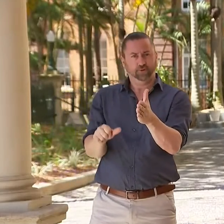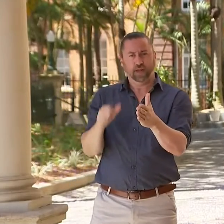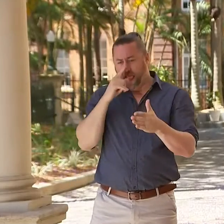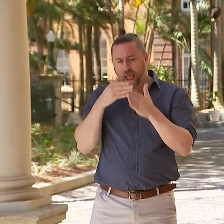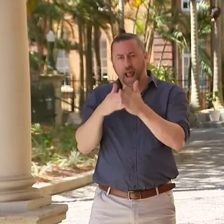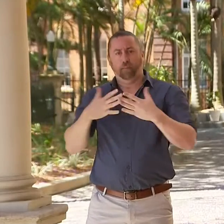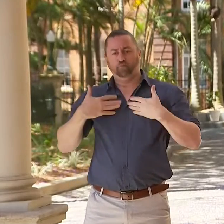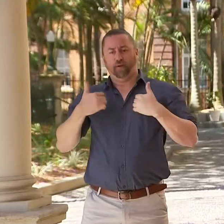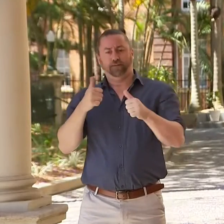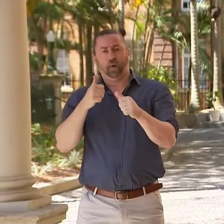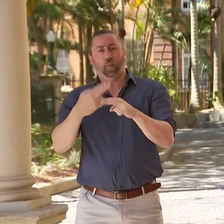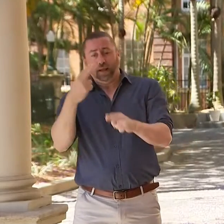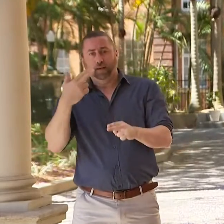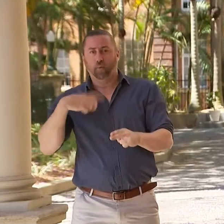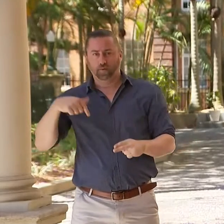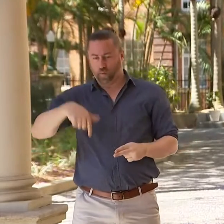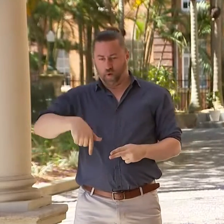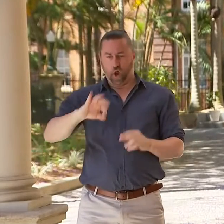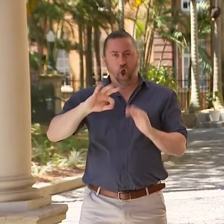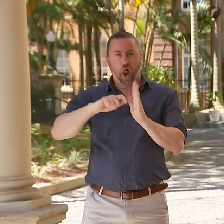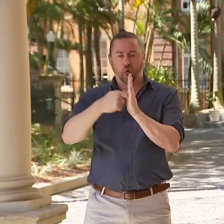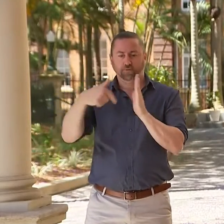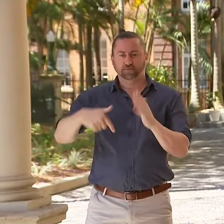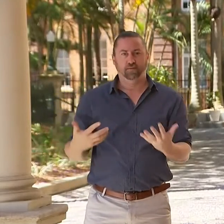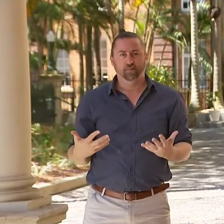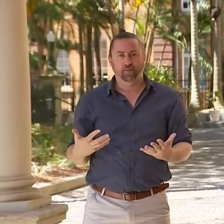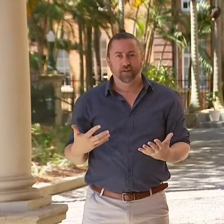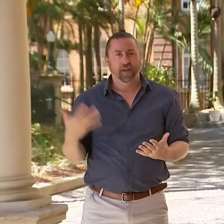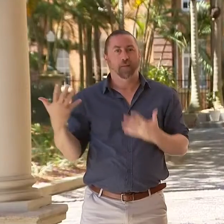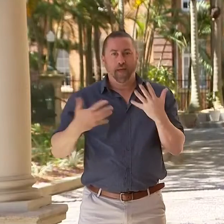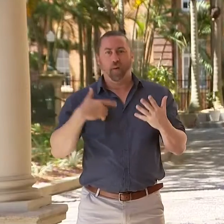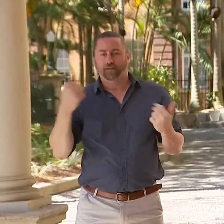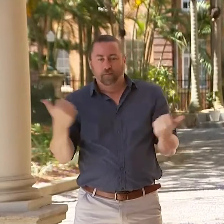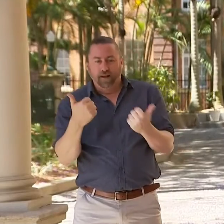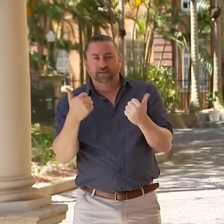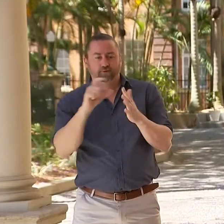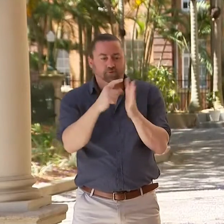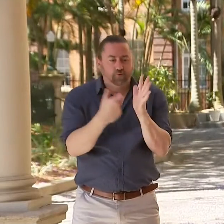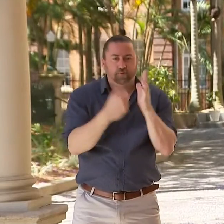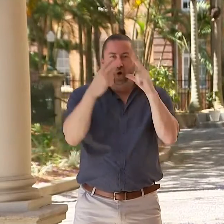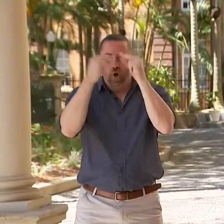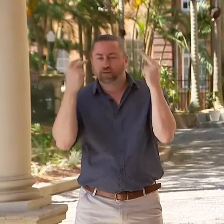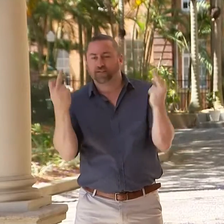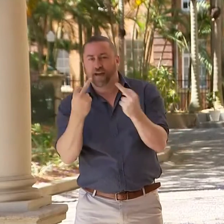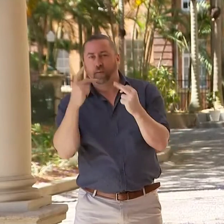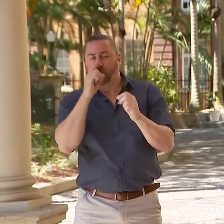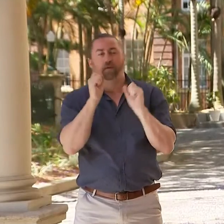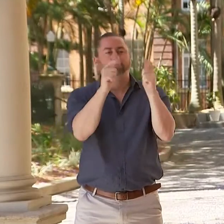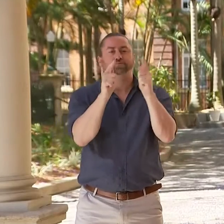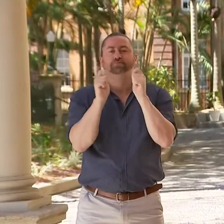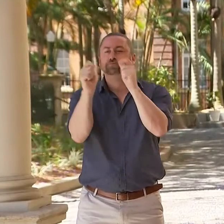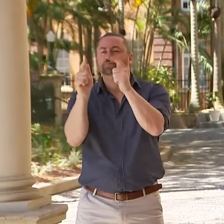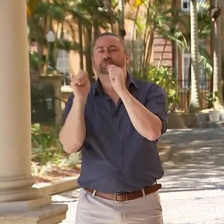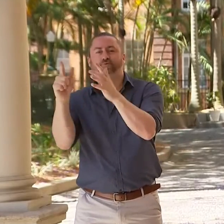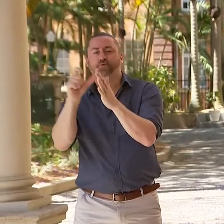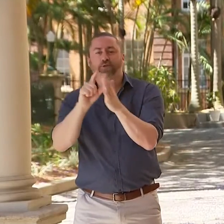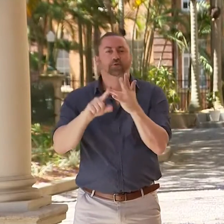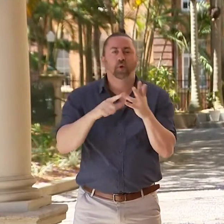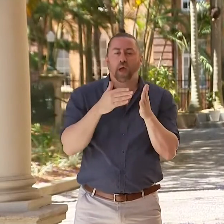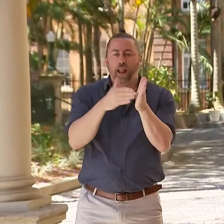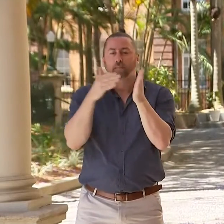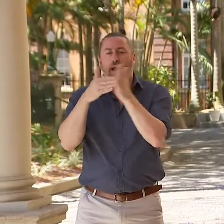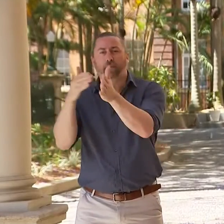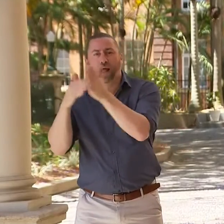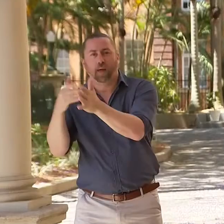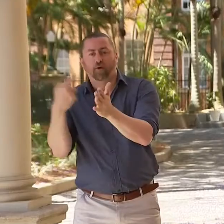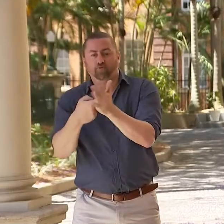model out what that demand will look like, the better we'll be able to make sure we can continue to do all of the other fantastic work that our